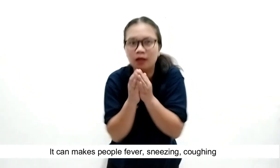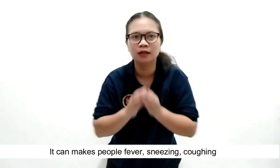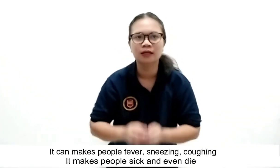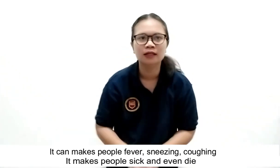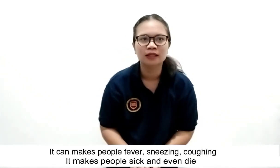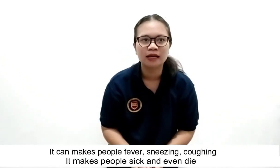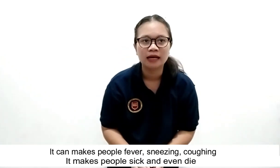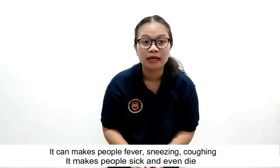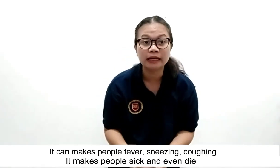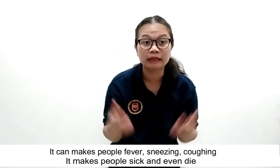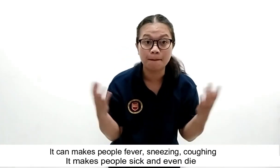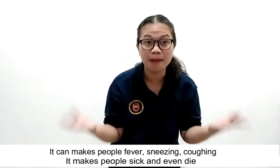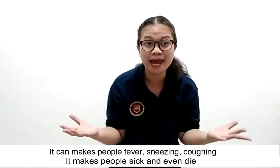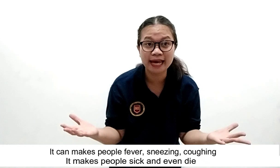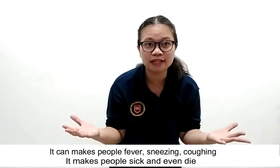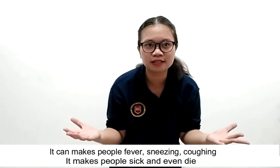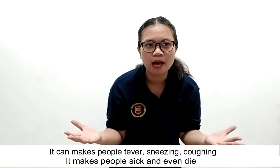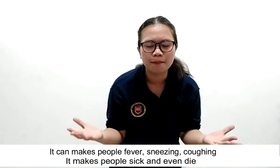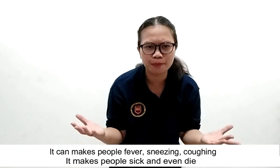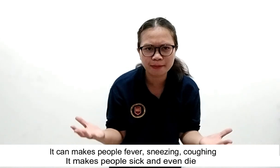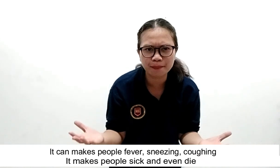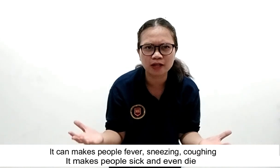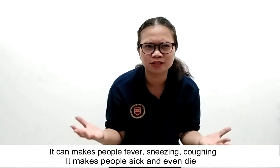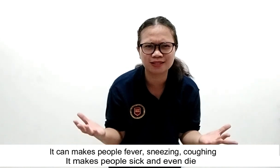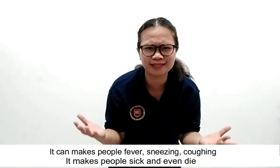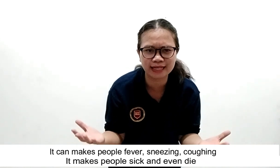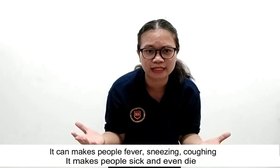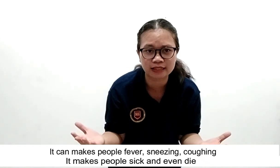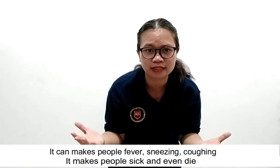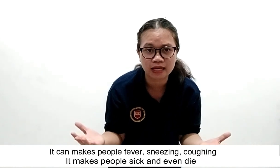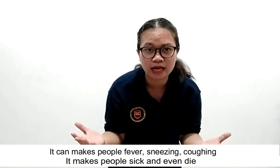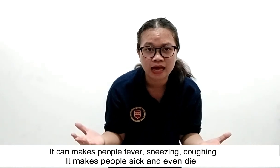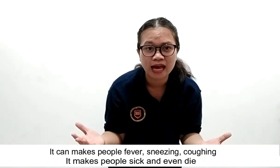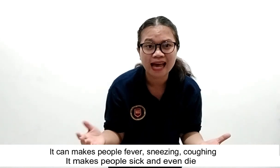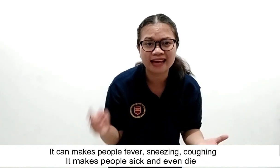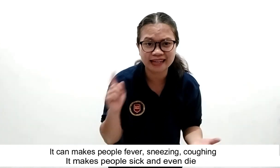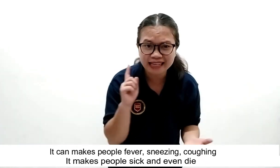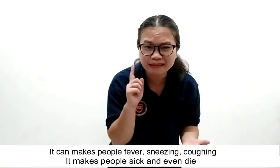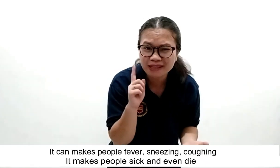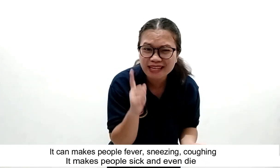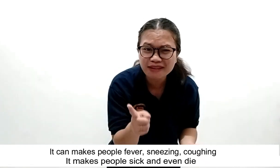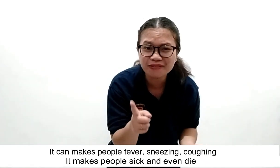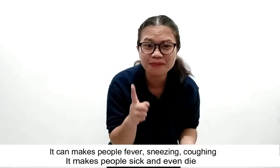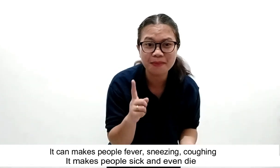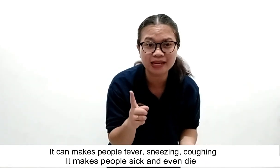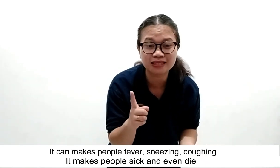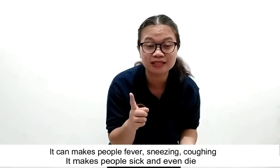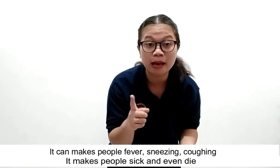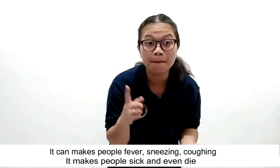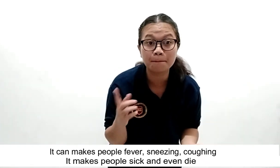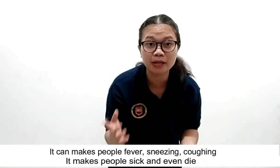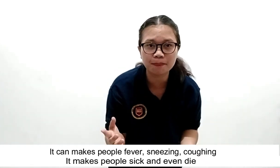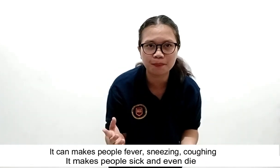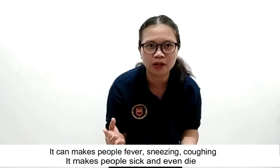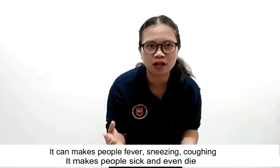it makes people sick and it even makes people